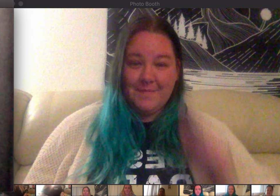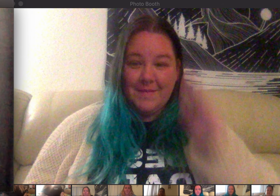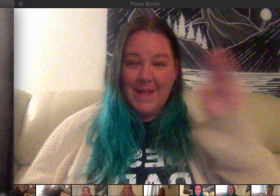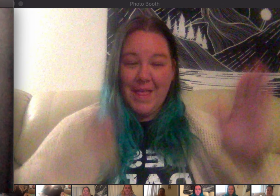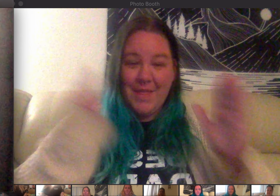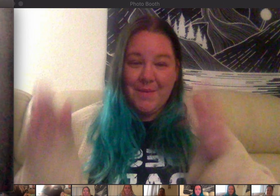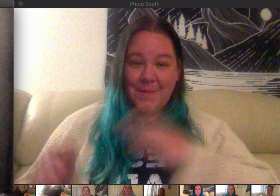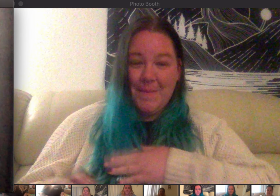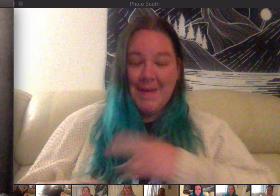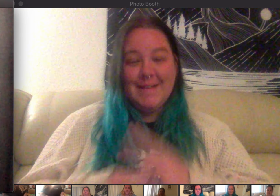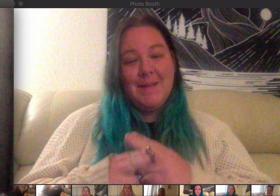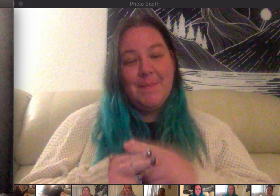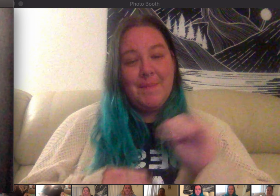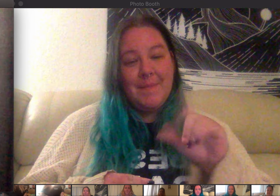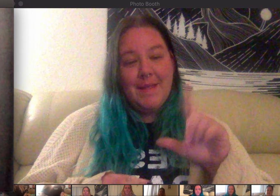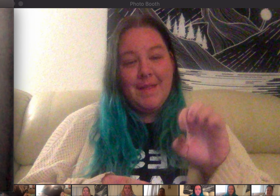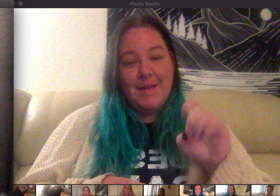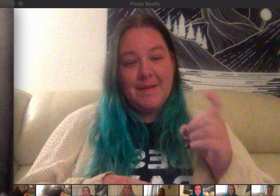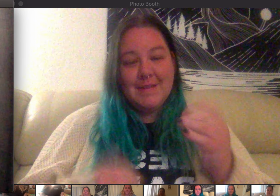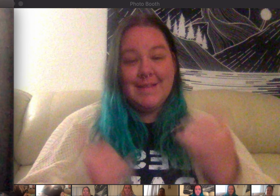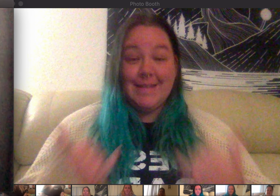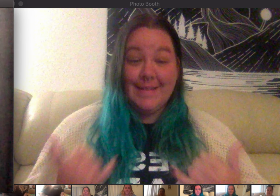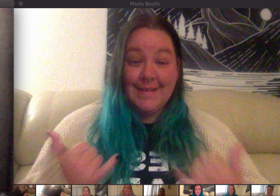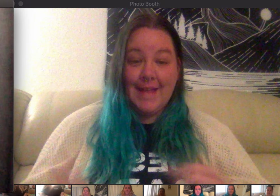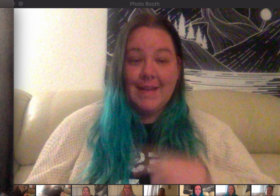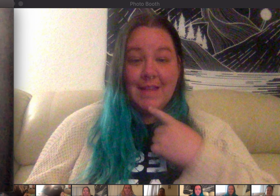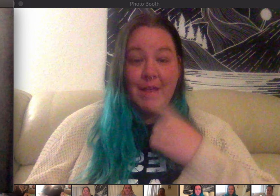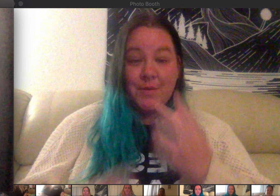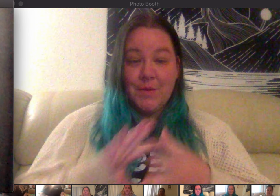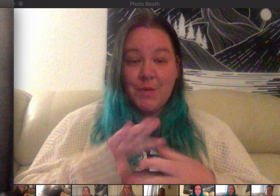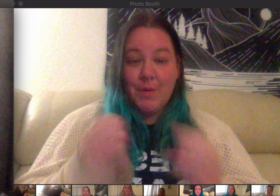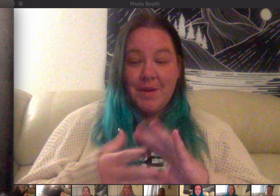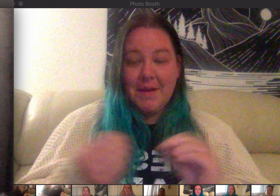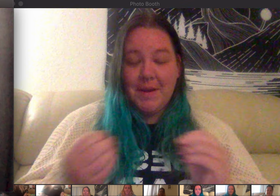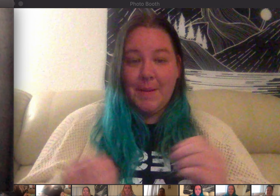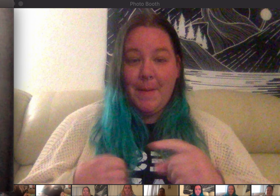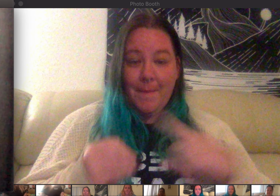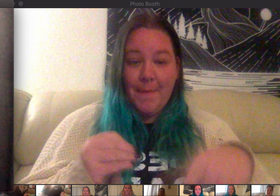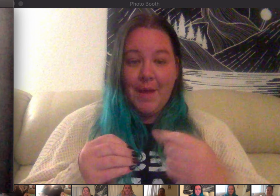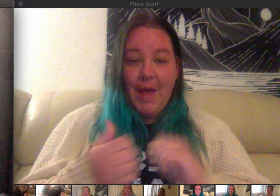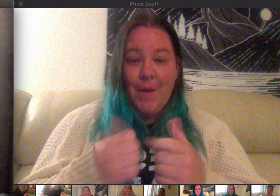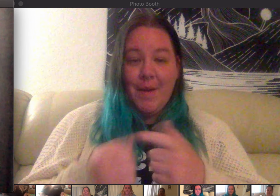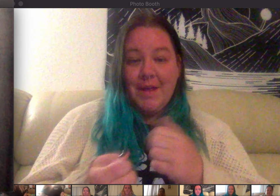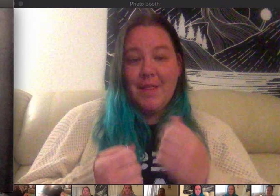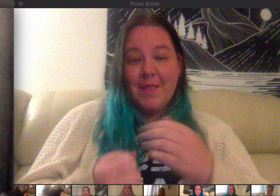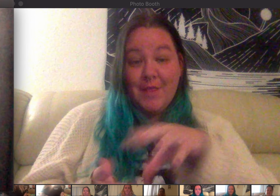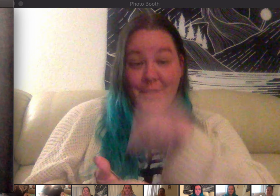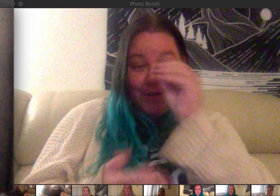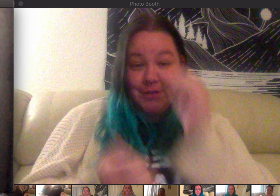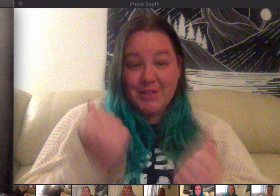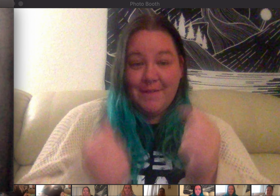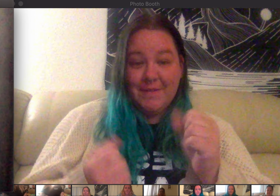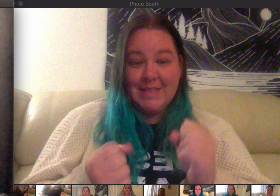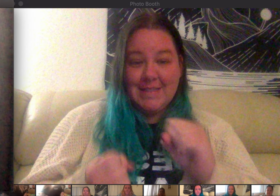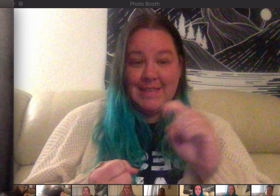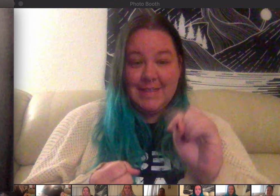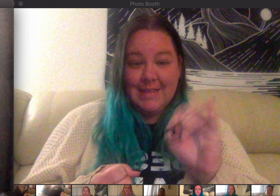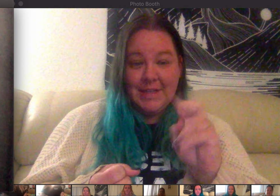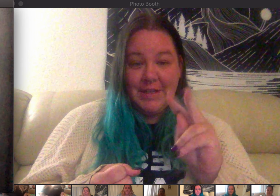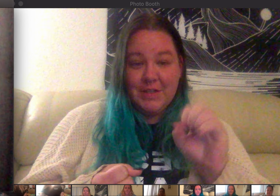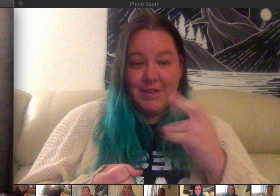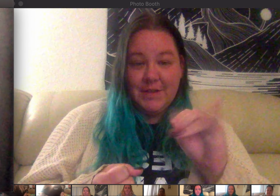My name is Alex, and today I'm going to tell a story about how I learned to drive a stick shift when I was 10. So,